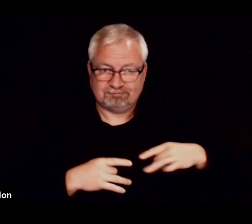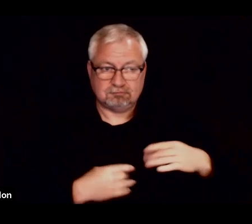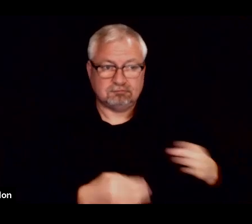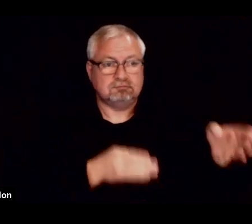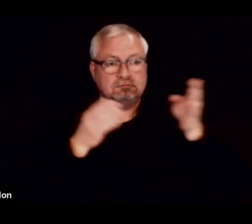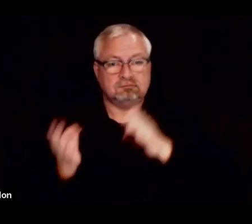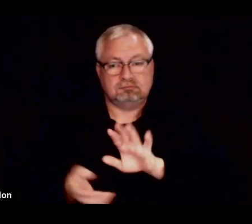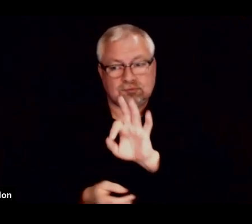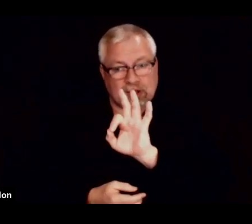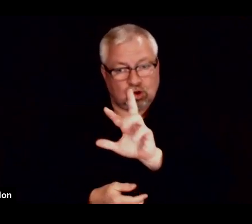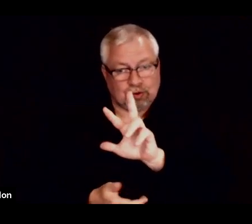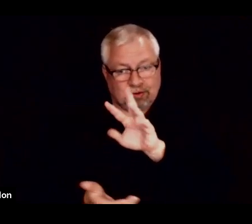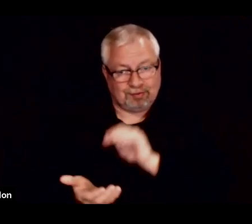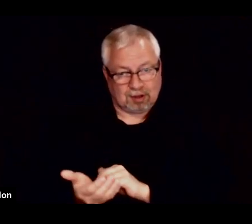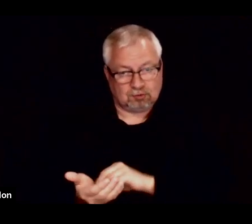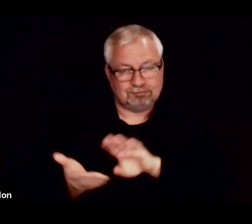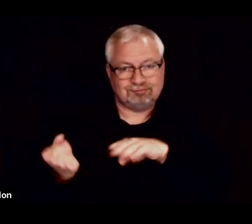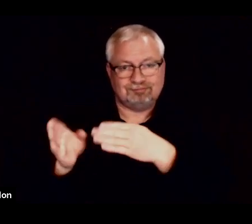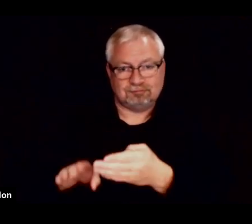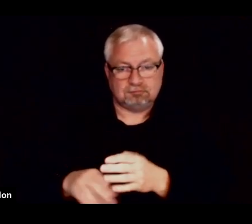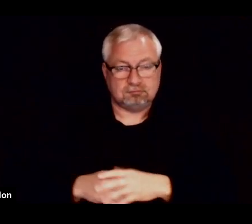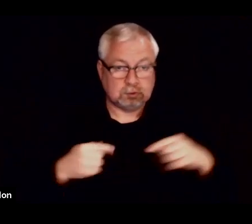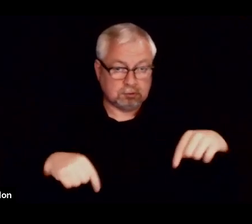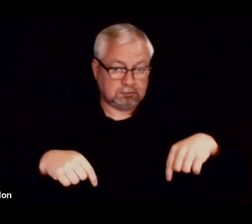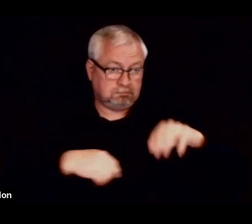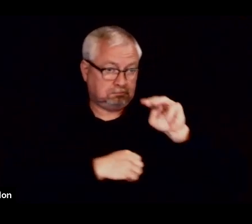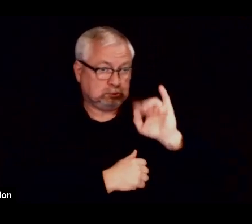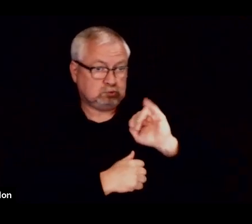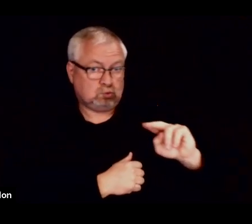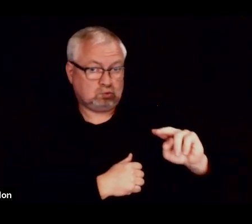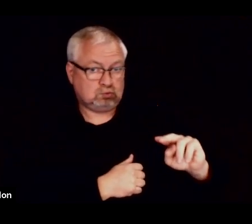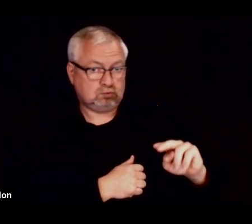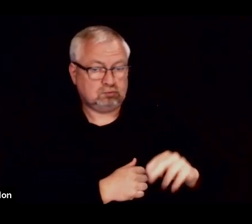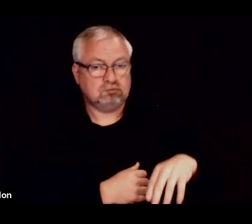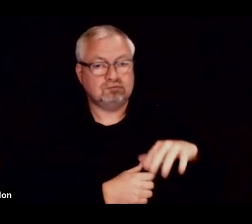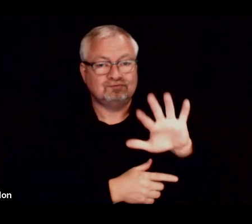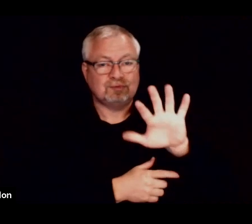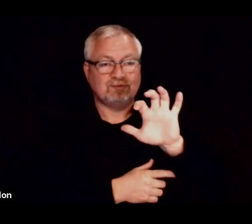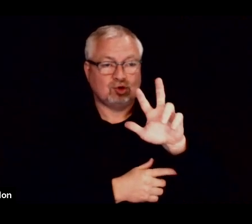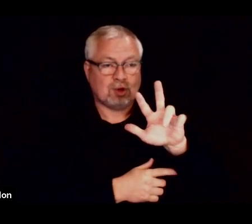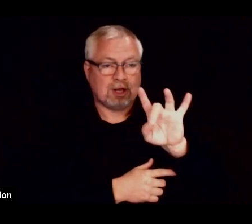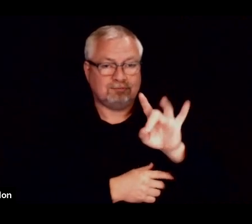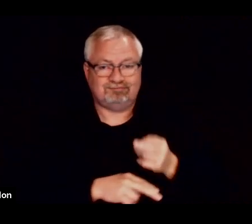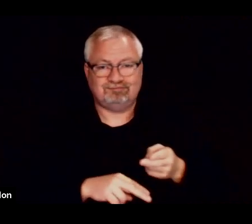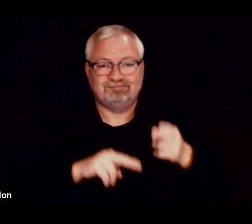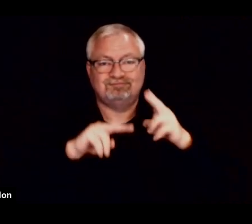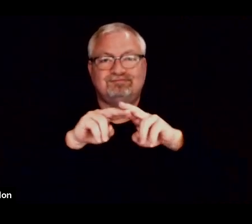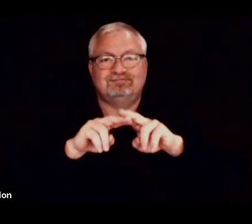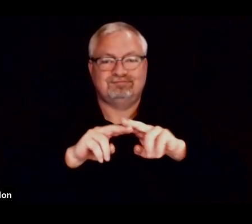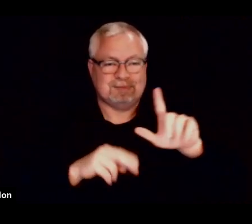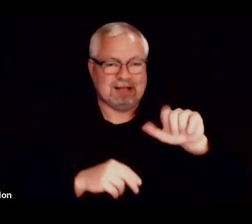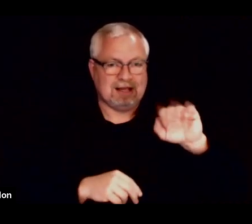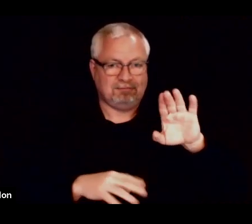in Minnesota, we added an additional 530 laboratory-confirmed cases yesterday, bringing our total to